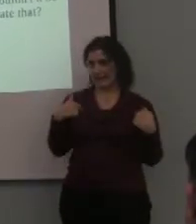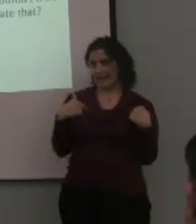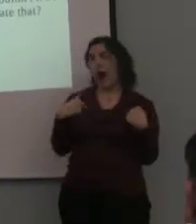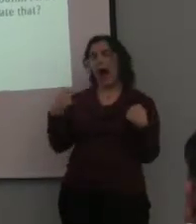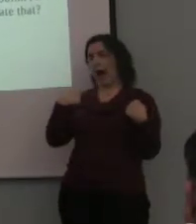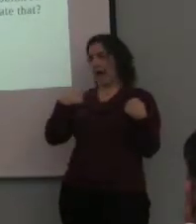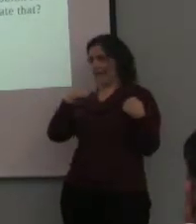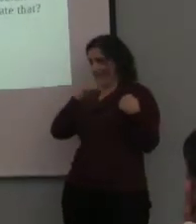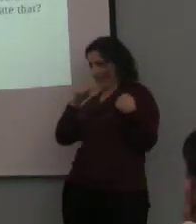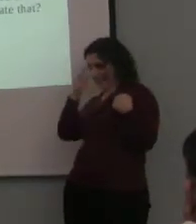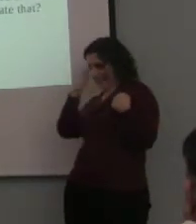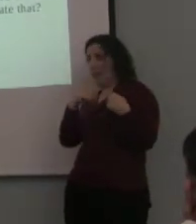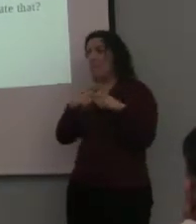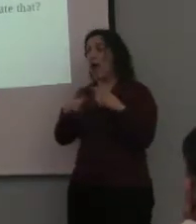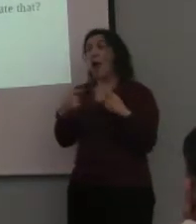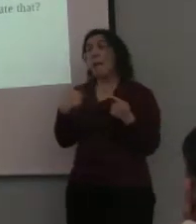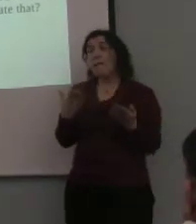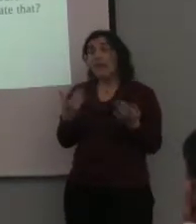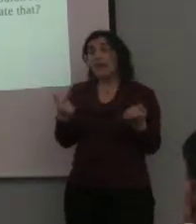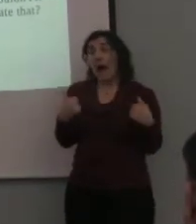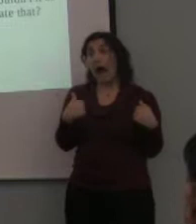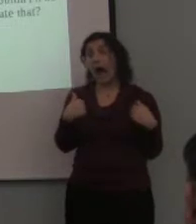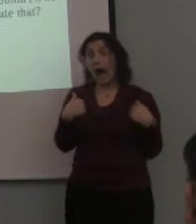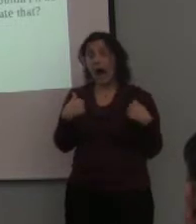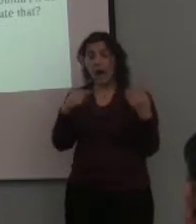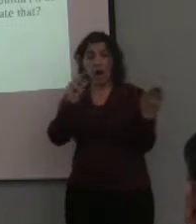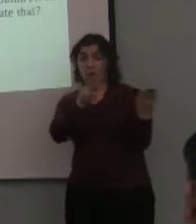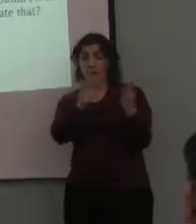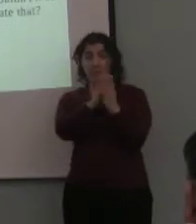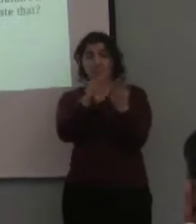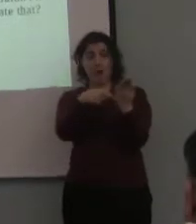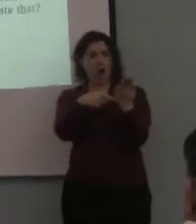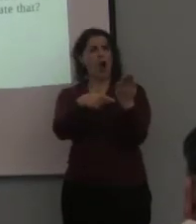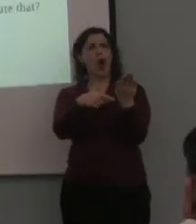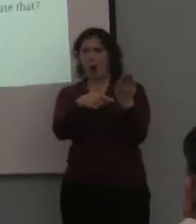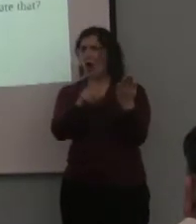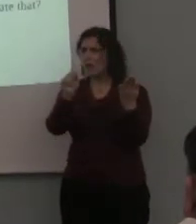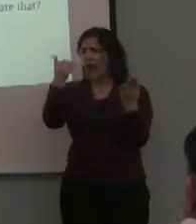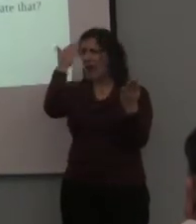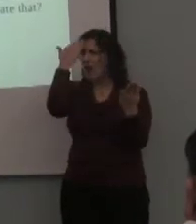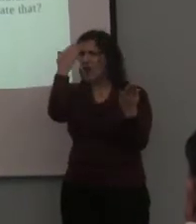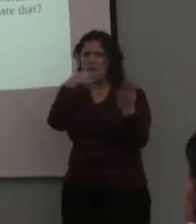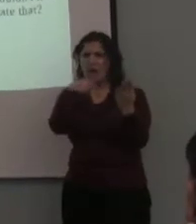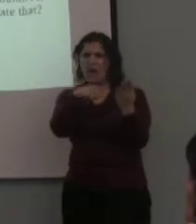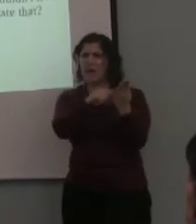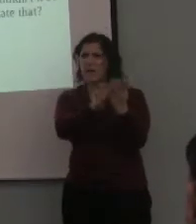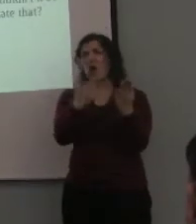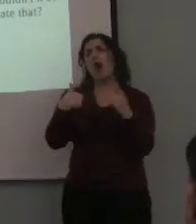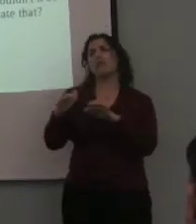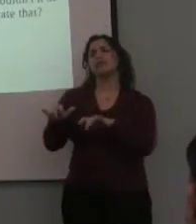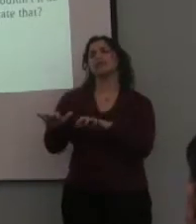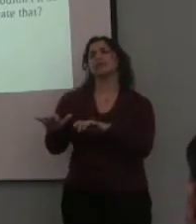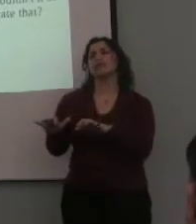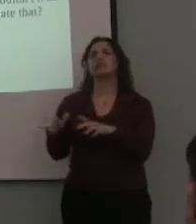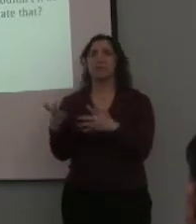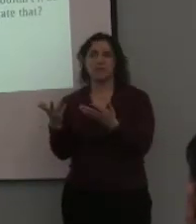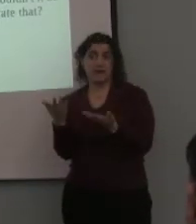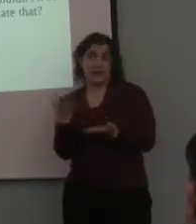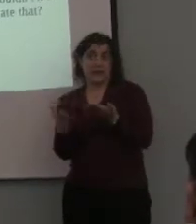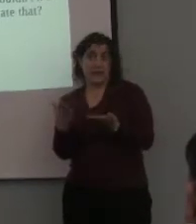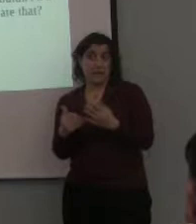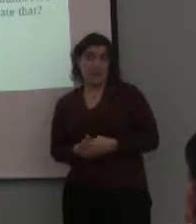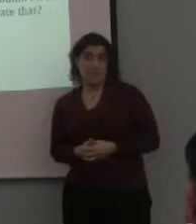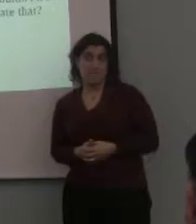did not. But I might have looked at it and said, oh, I know this book, I know everything about it, and just typed it in a